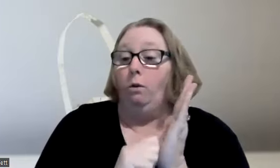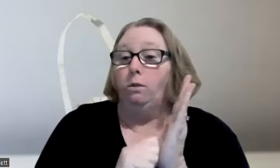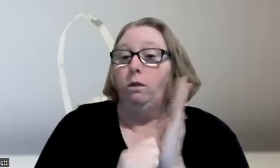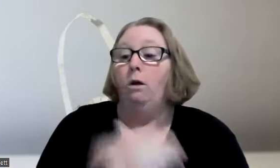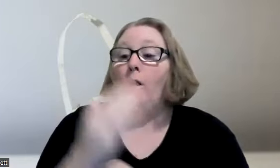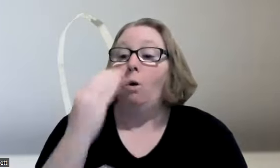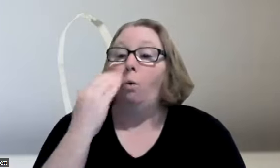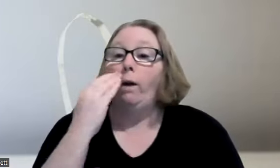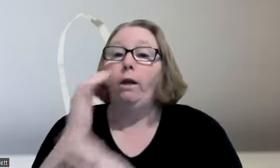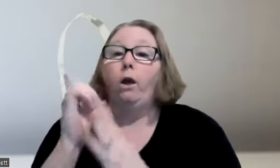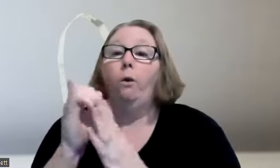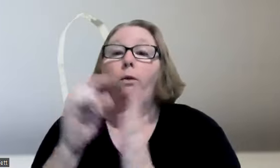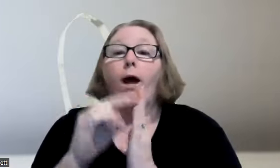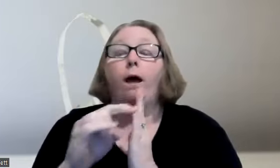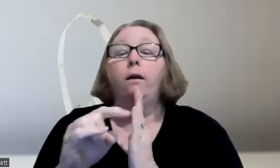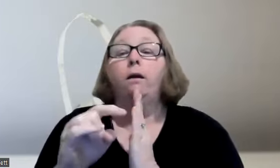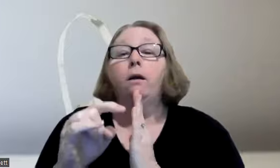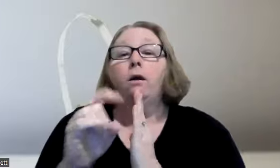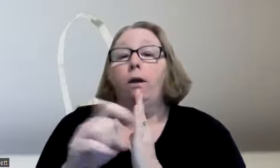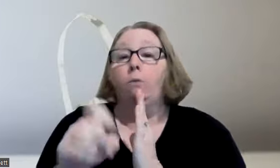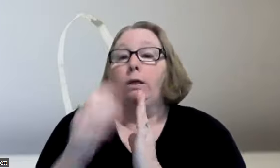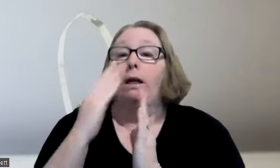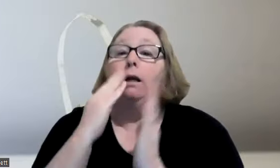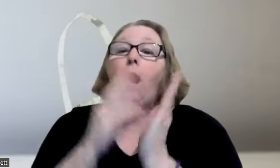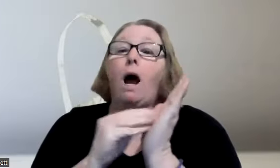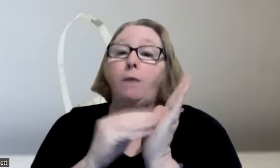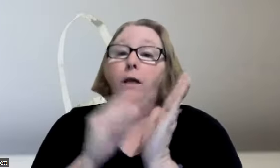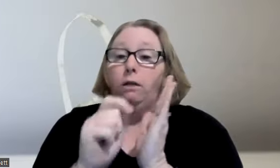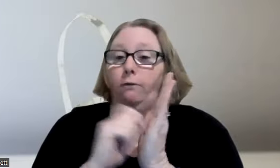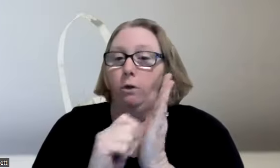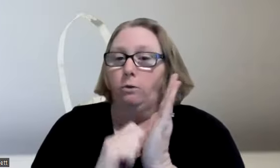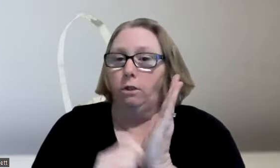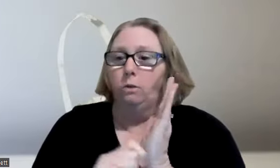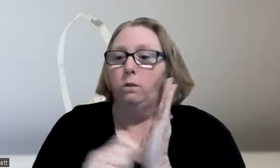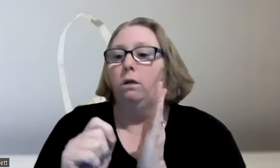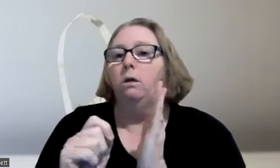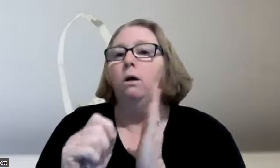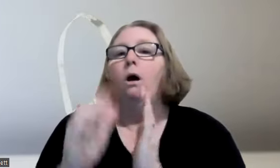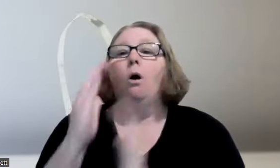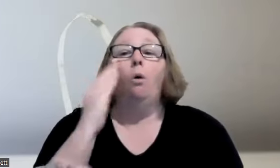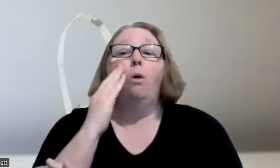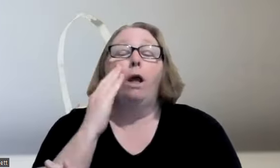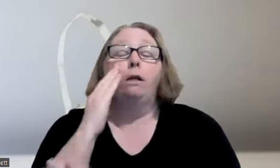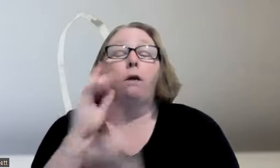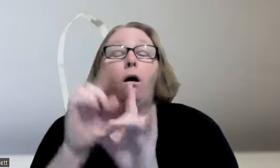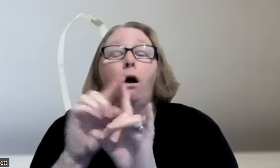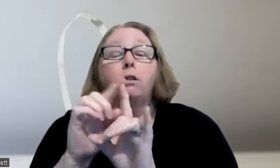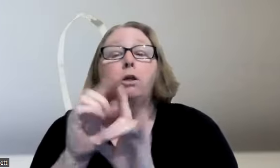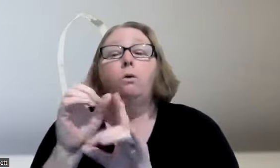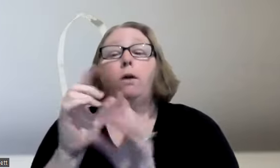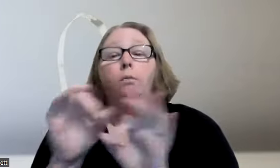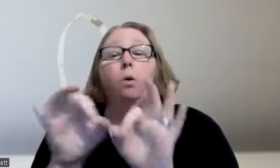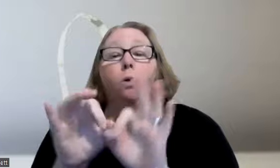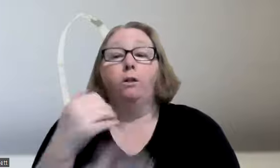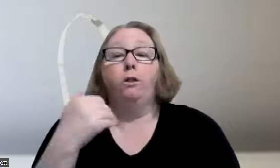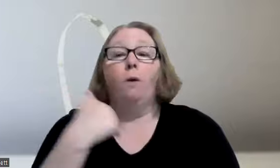notes. We know that they will need copies of those notes. It is also important to